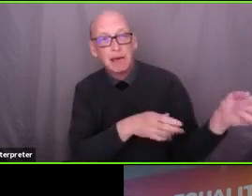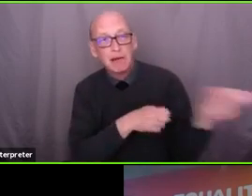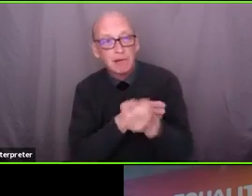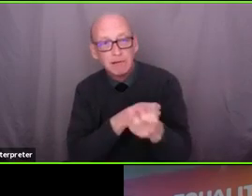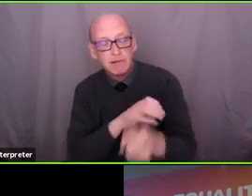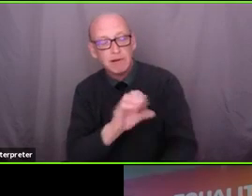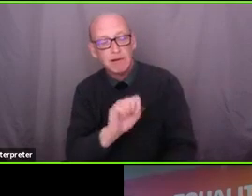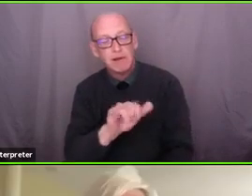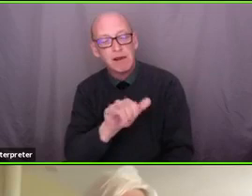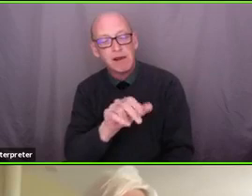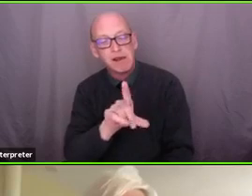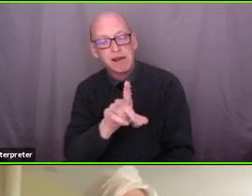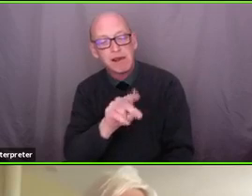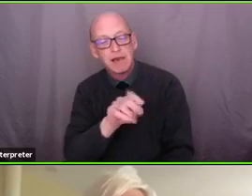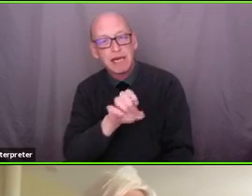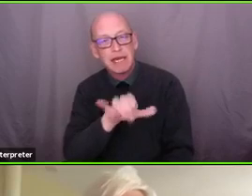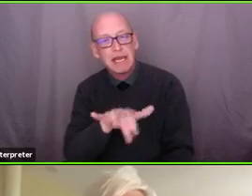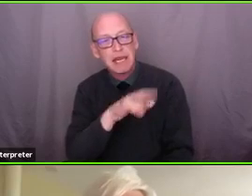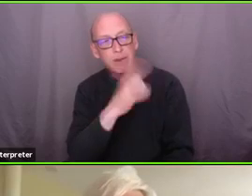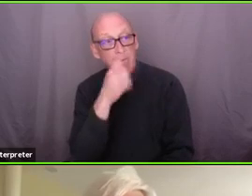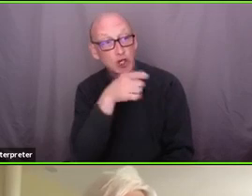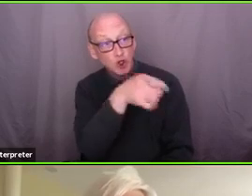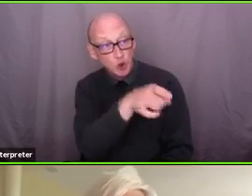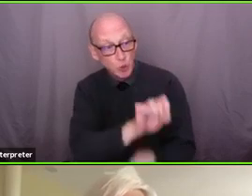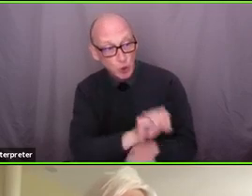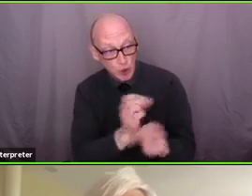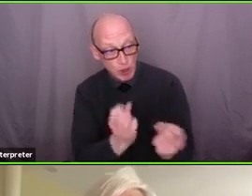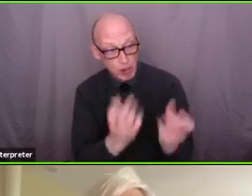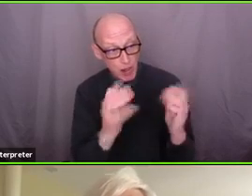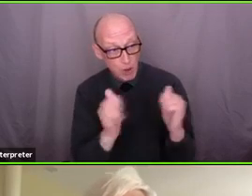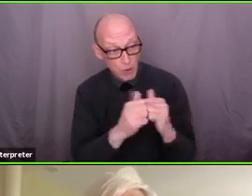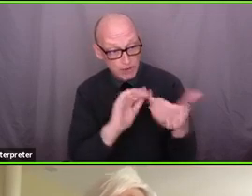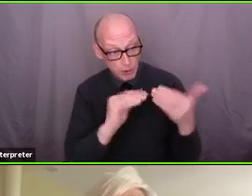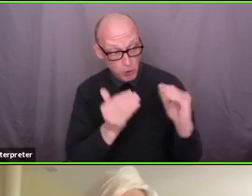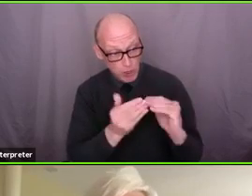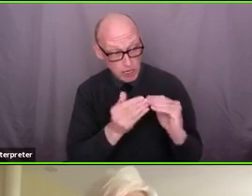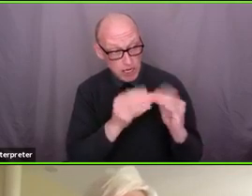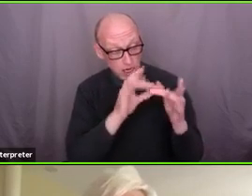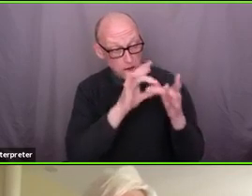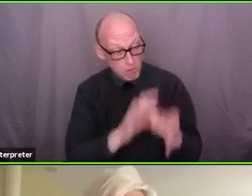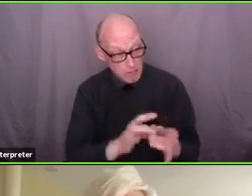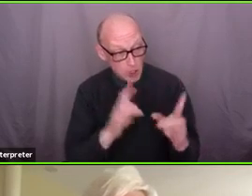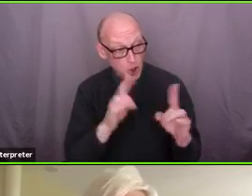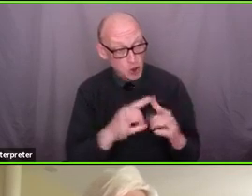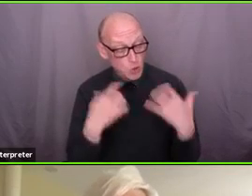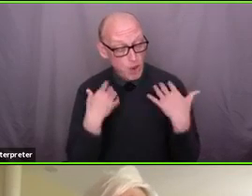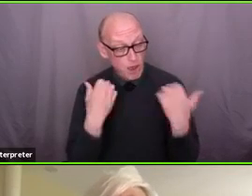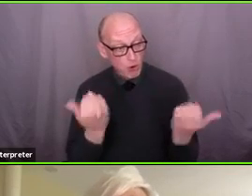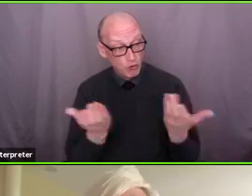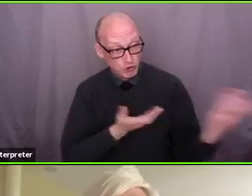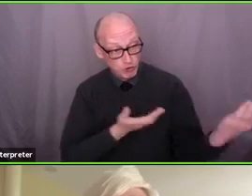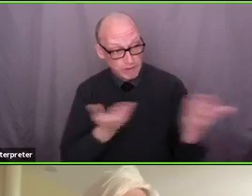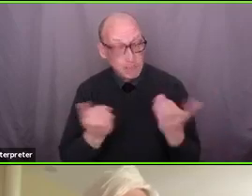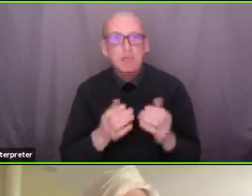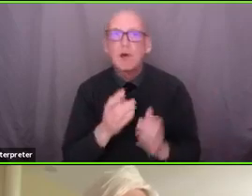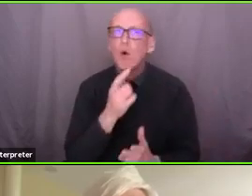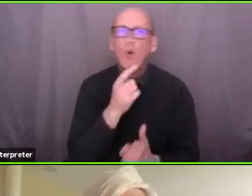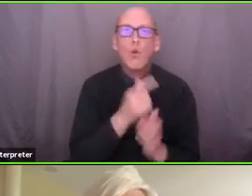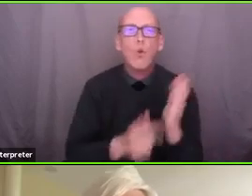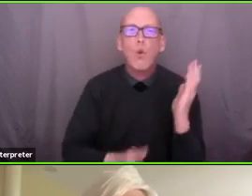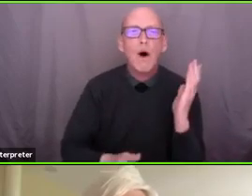conversation, because Sydney, you work a lot with this community when it comes to getting those health services. What is it